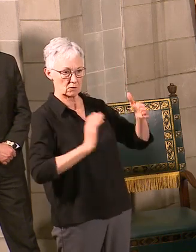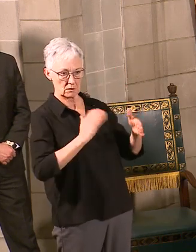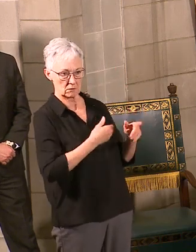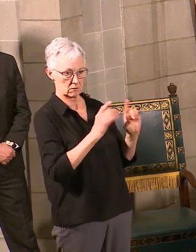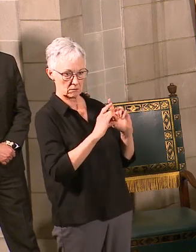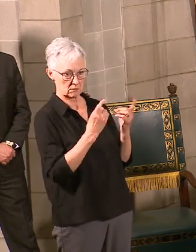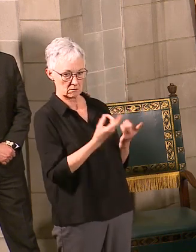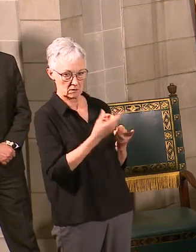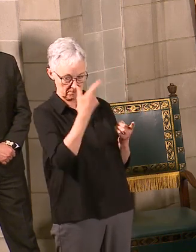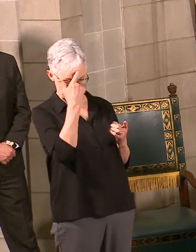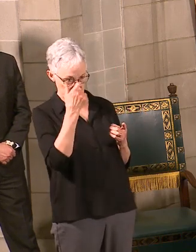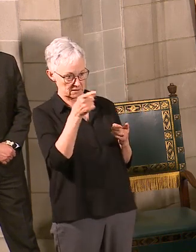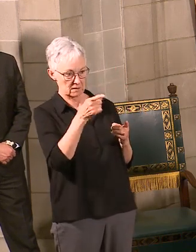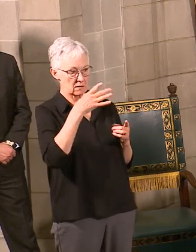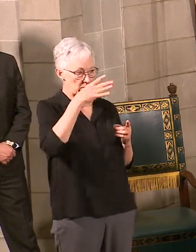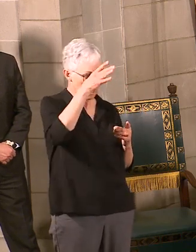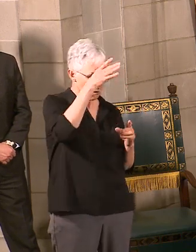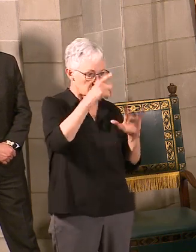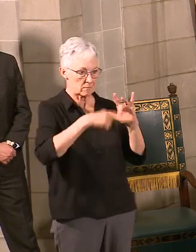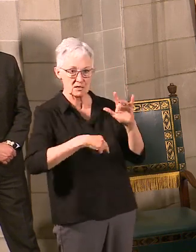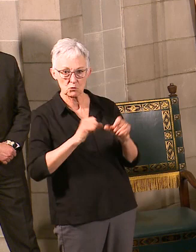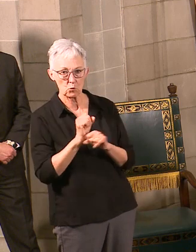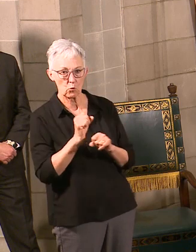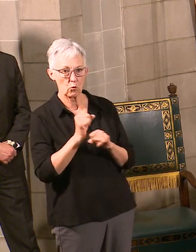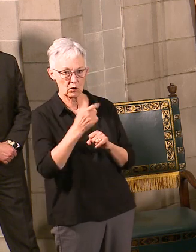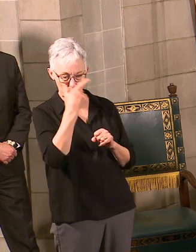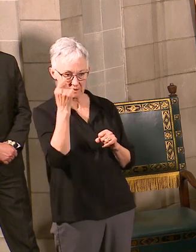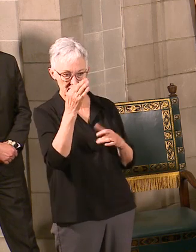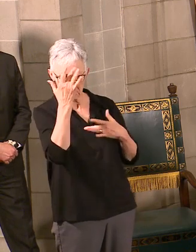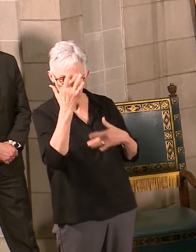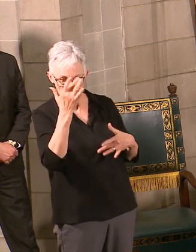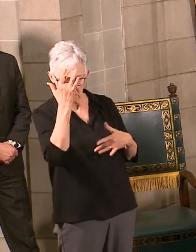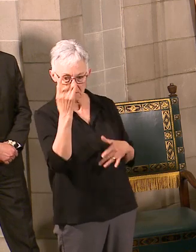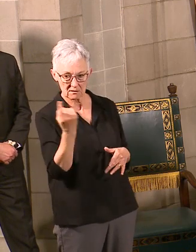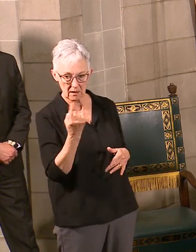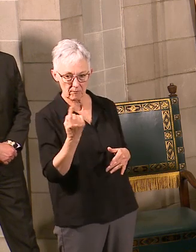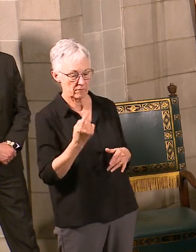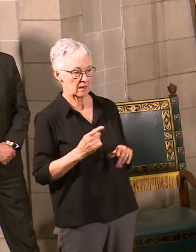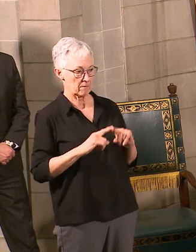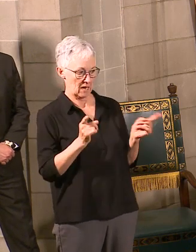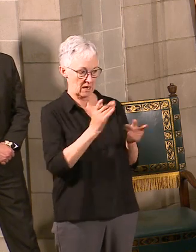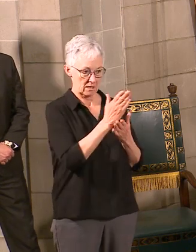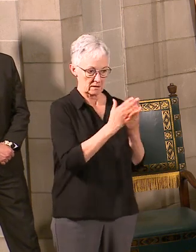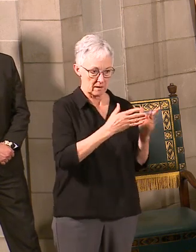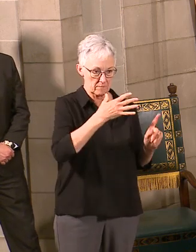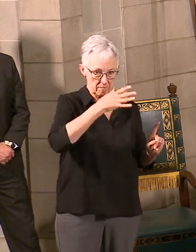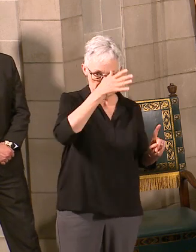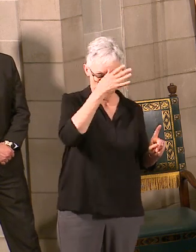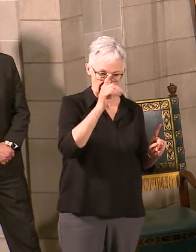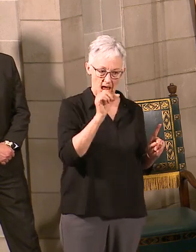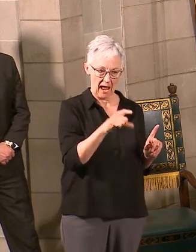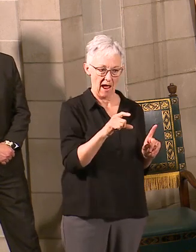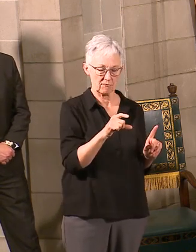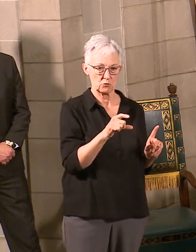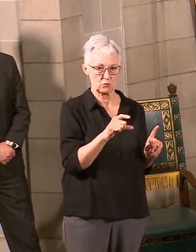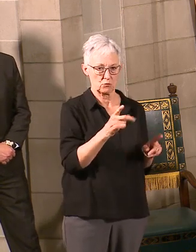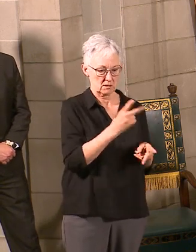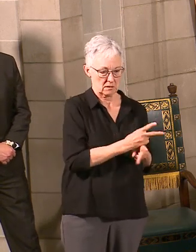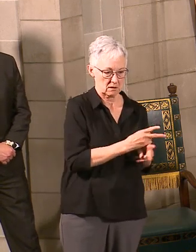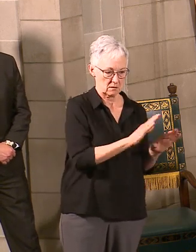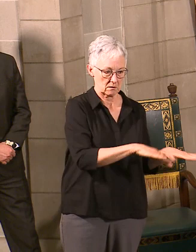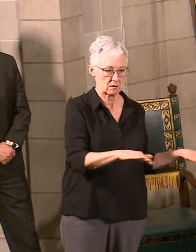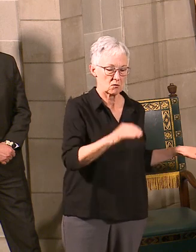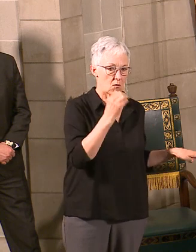Many families are keeping their children home, are temporarily not working. They are working from home or simply keeping their child